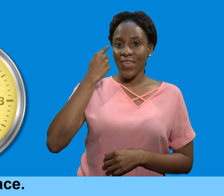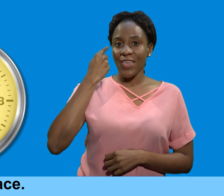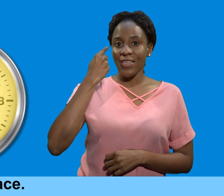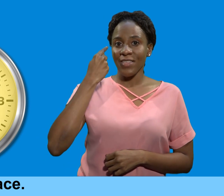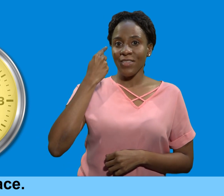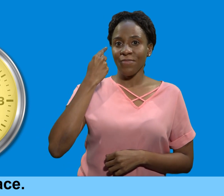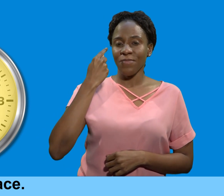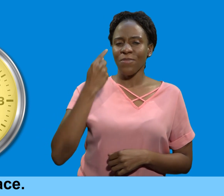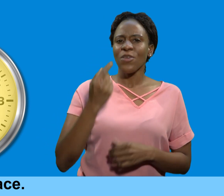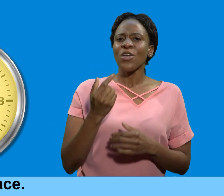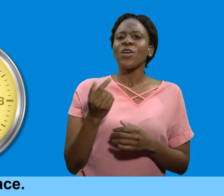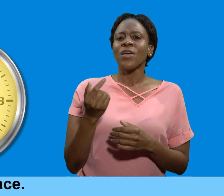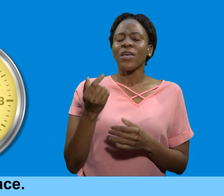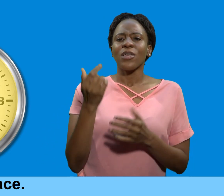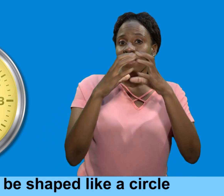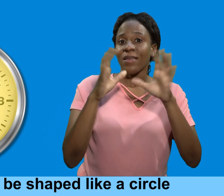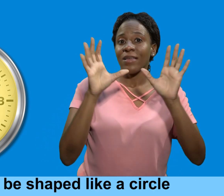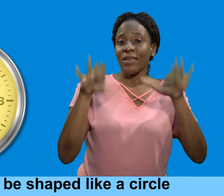we will see a face.